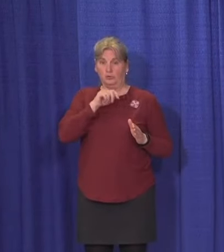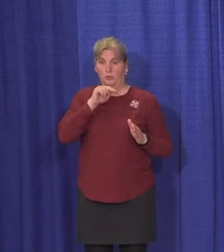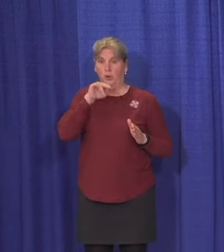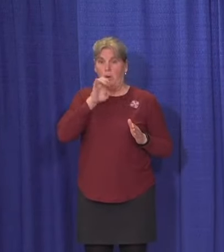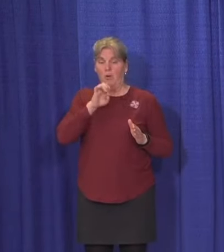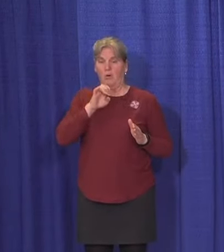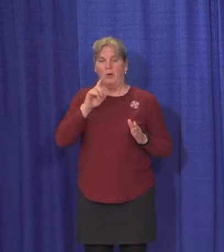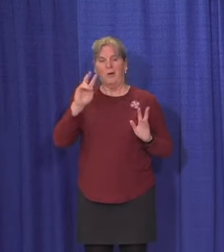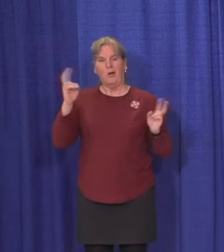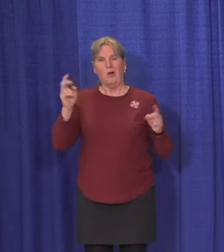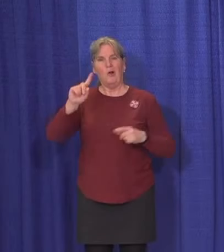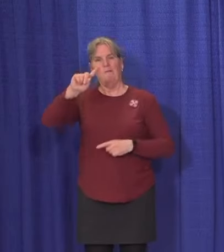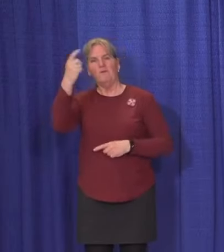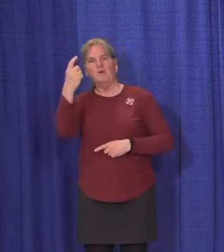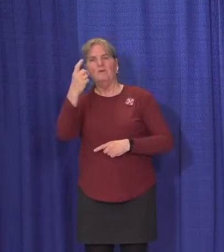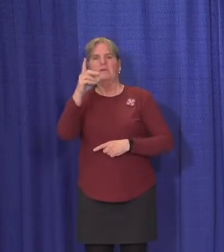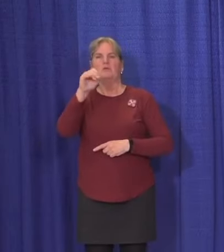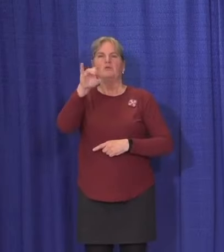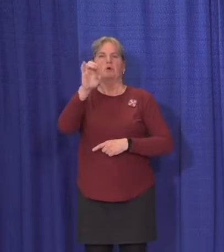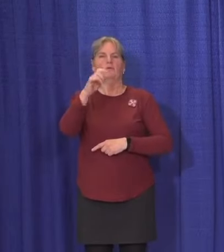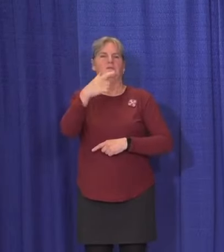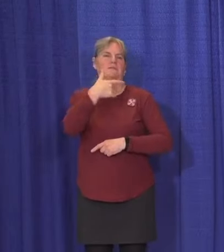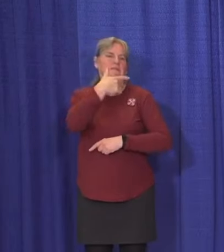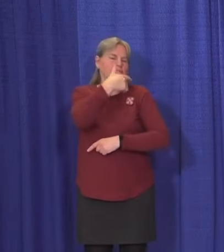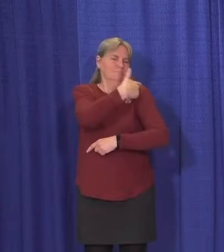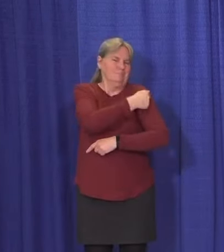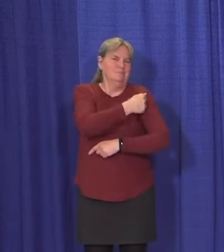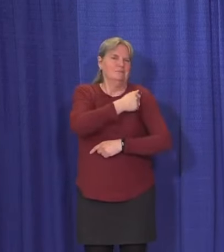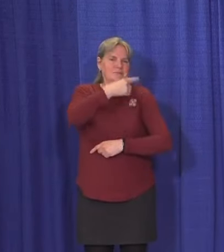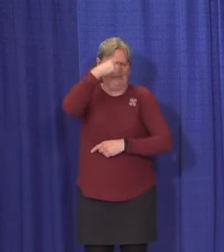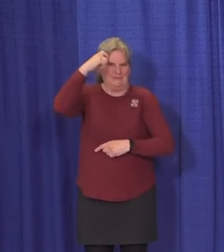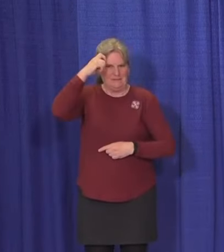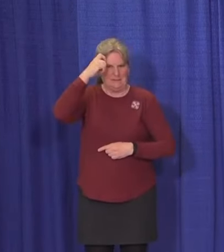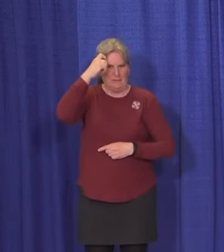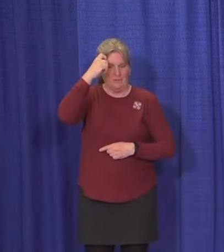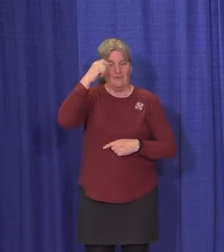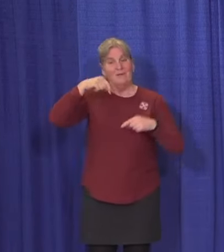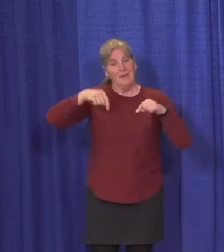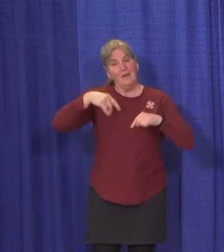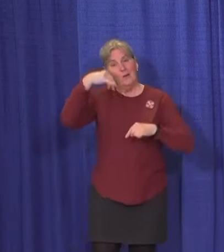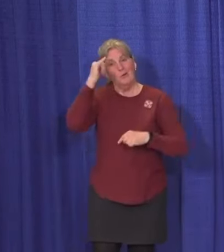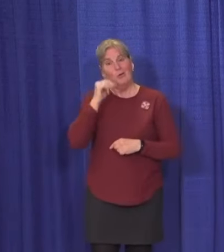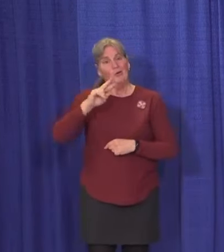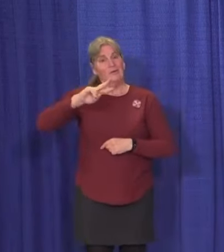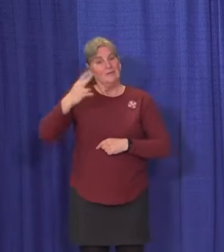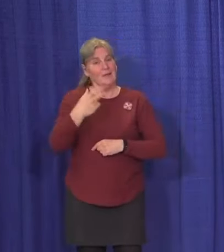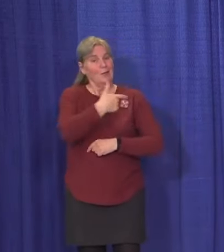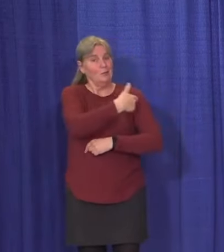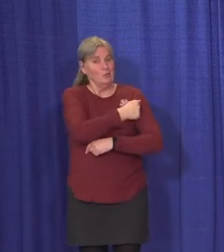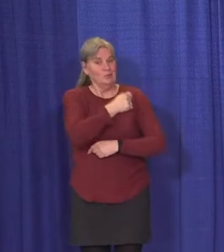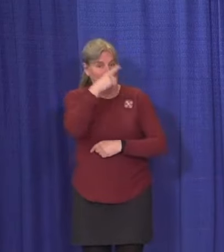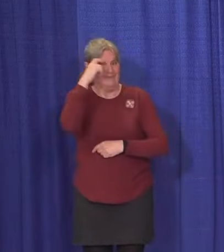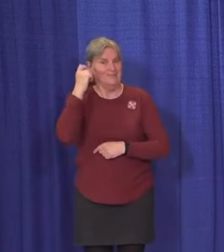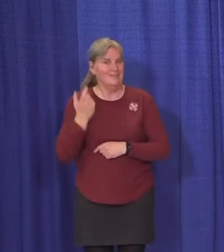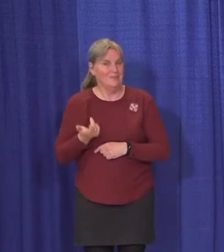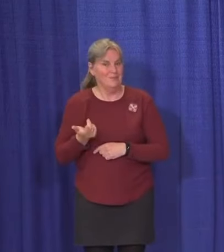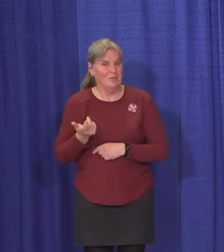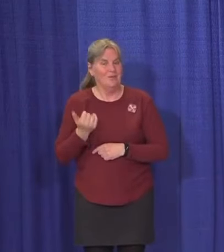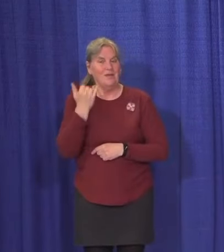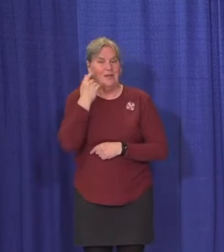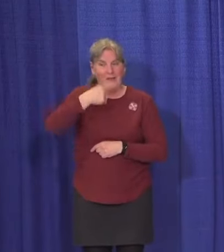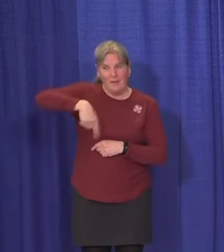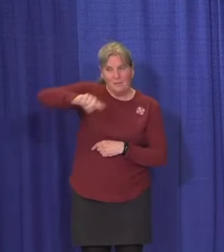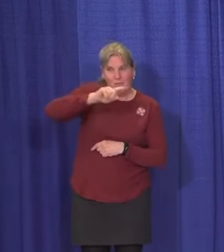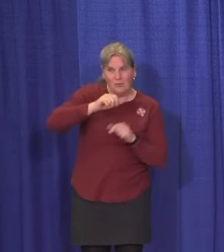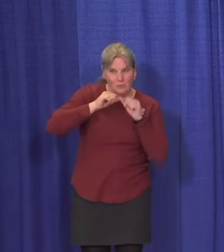summer. In Yukon, we will be able to enjoy a second dose summer if over the next few weeks people continue